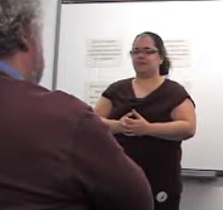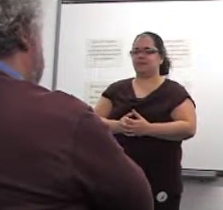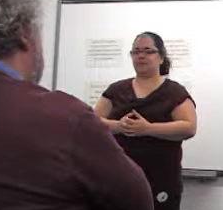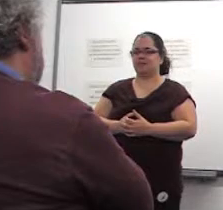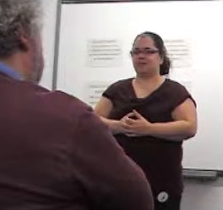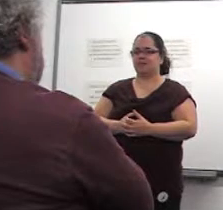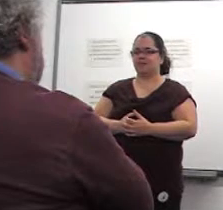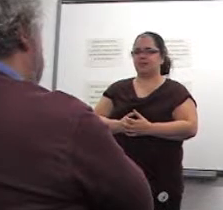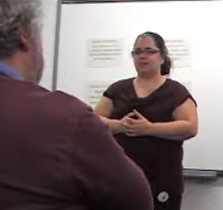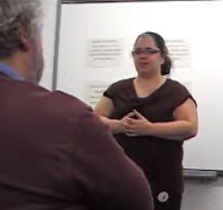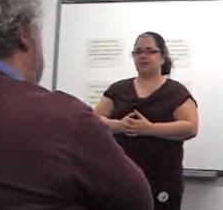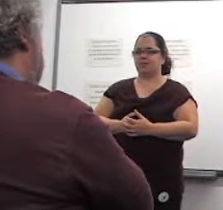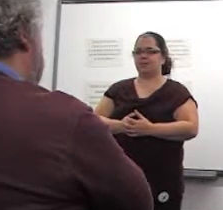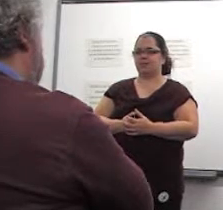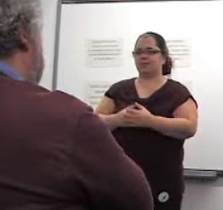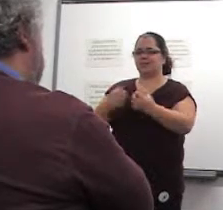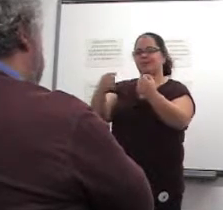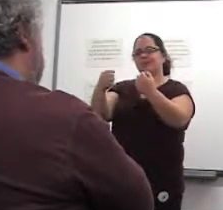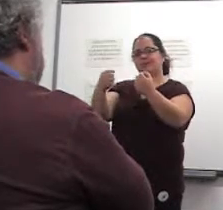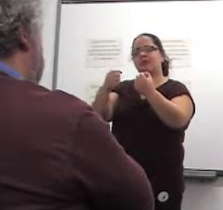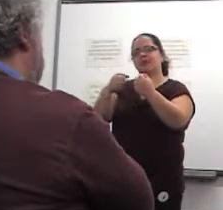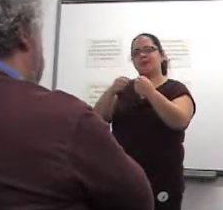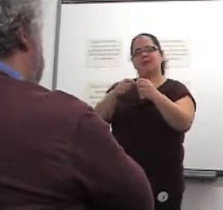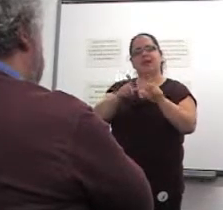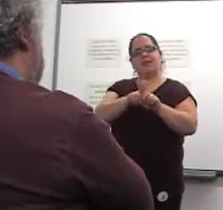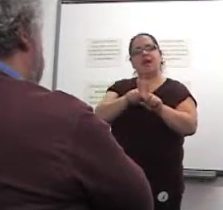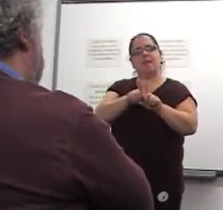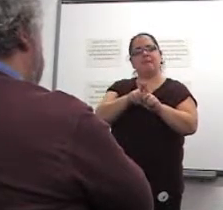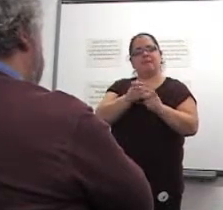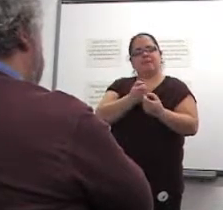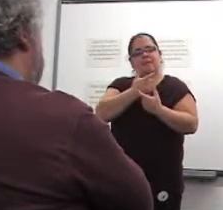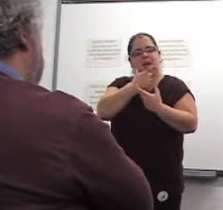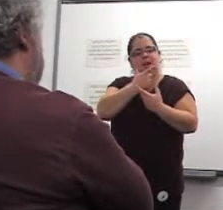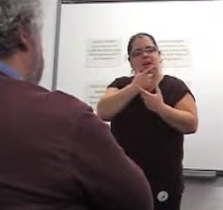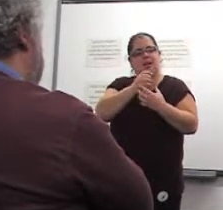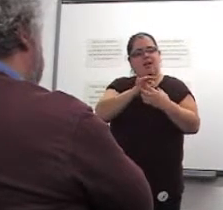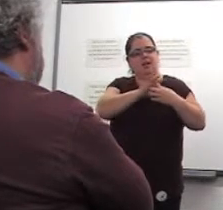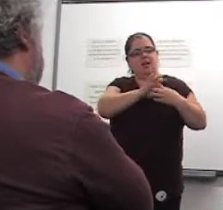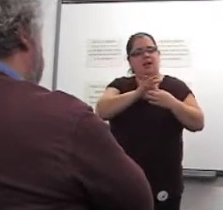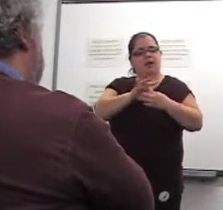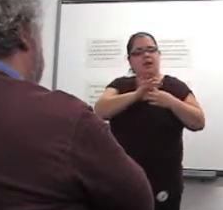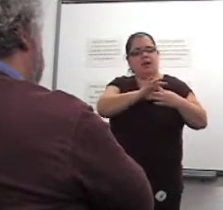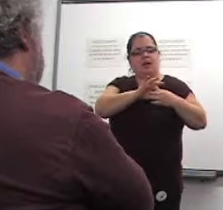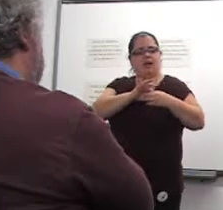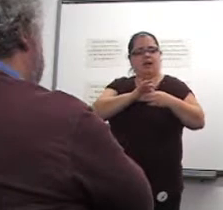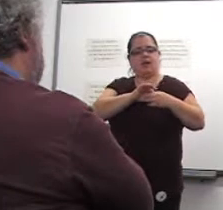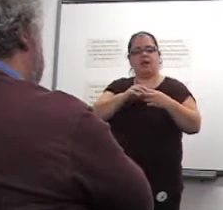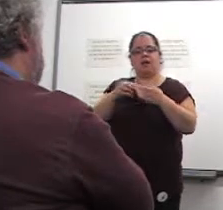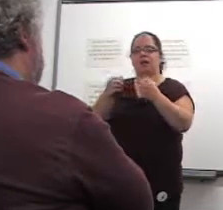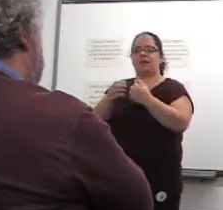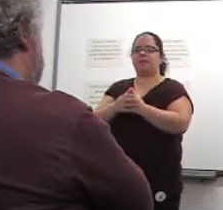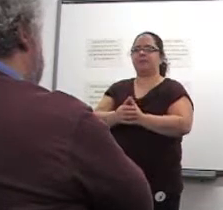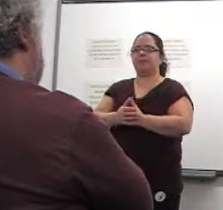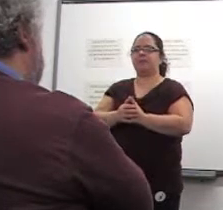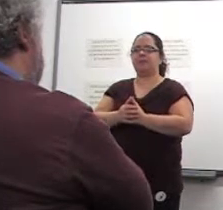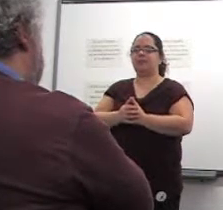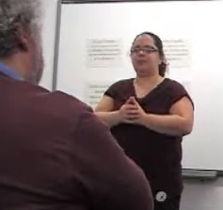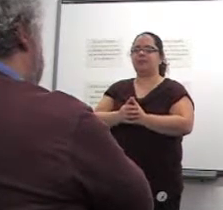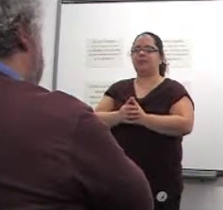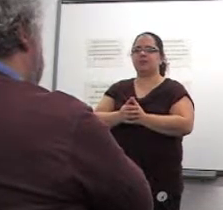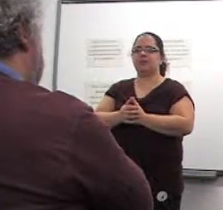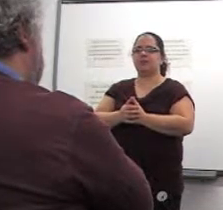He couldn't help but smile with her. Her voice reflected his father's voice from his